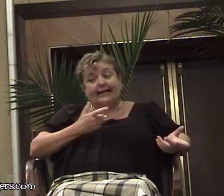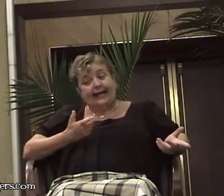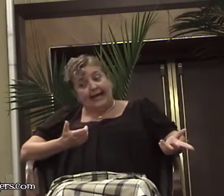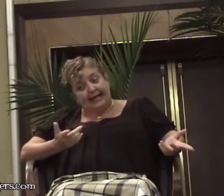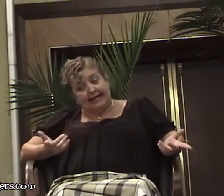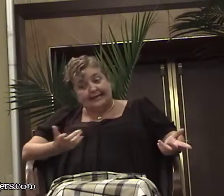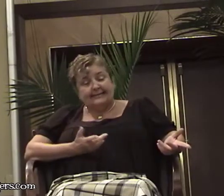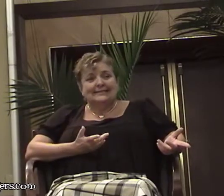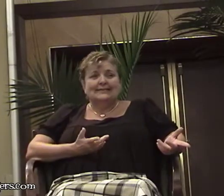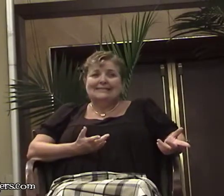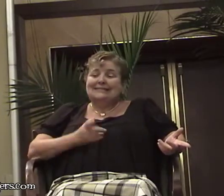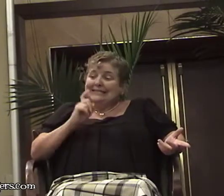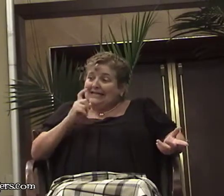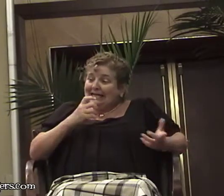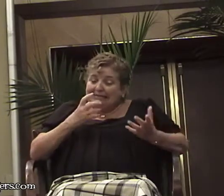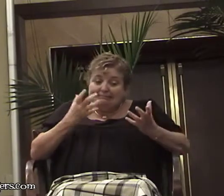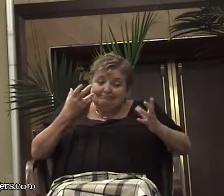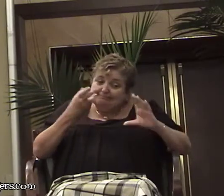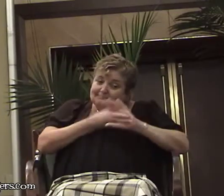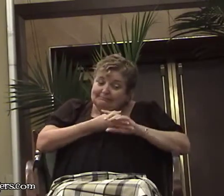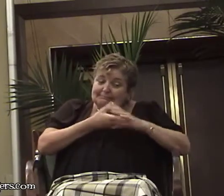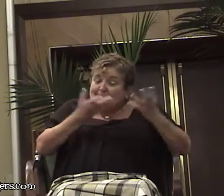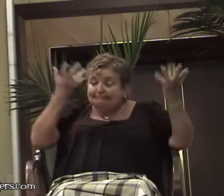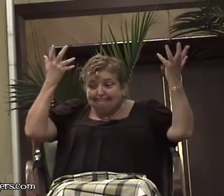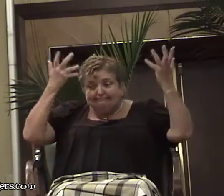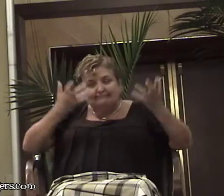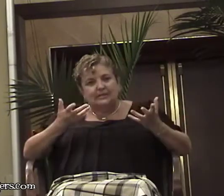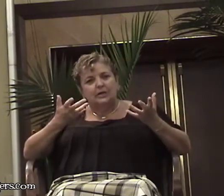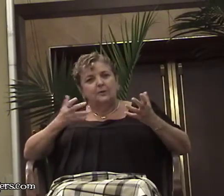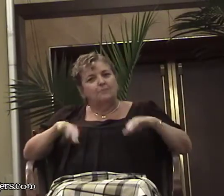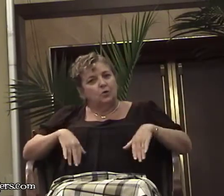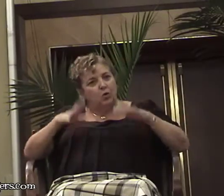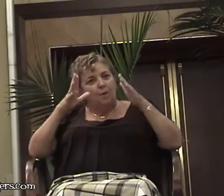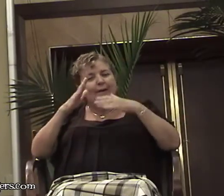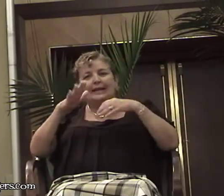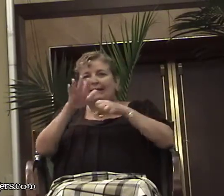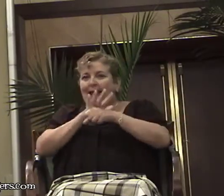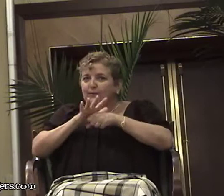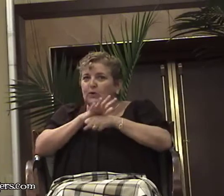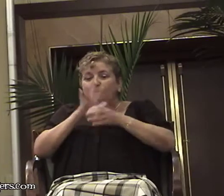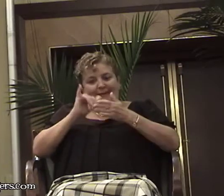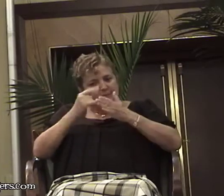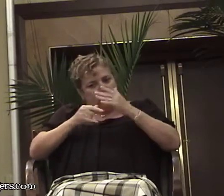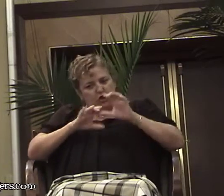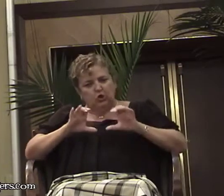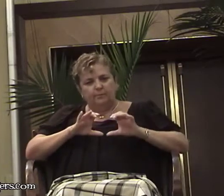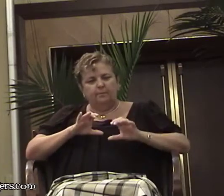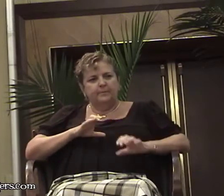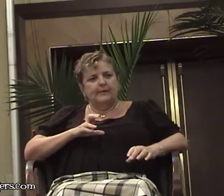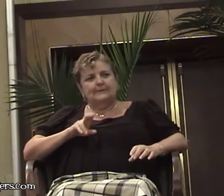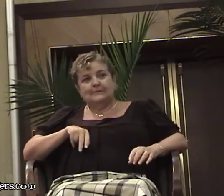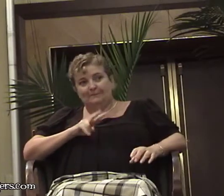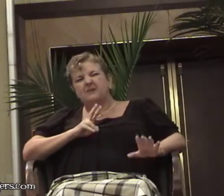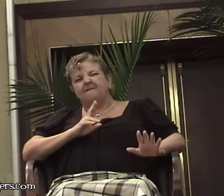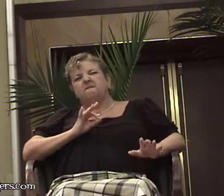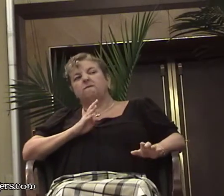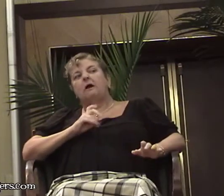But you always got your boy, it's just, you're growing up in a neighborhood, that's what you do. I mean, so I'm looking at this guy, making eye contact with him, he doesn't second my